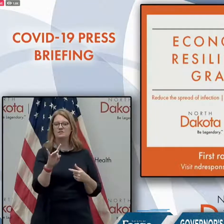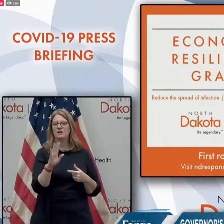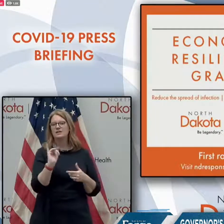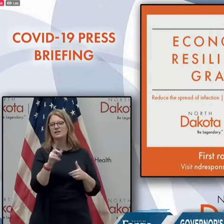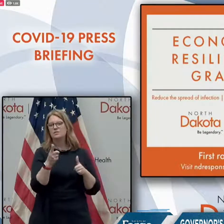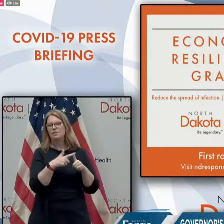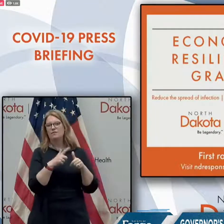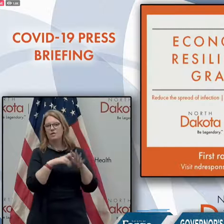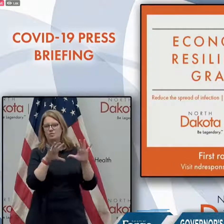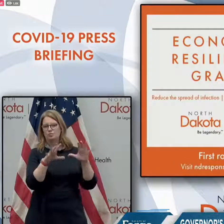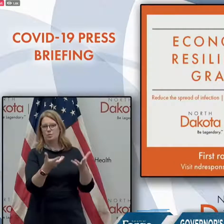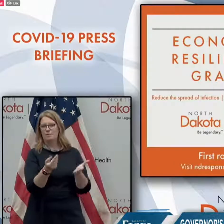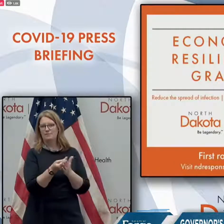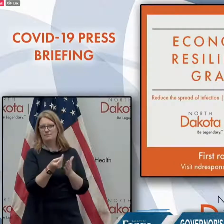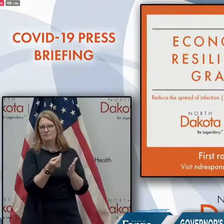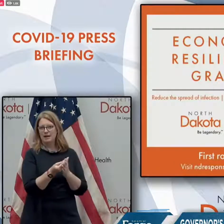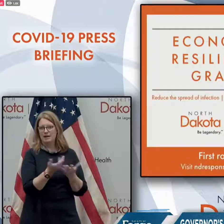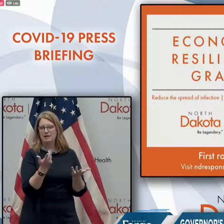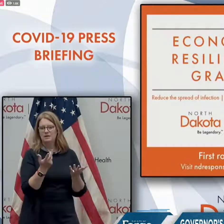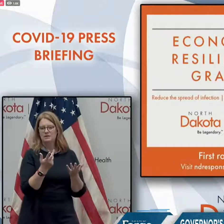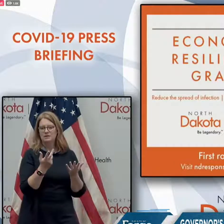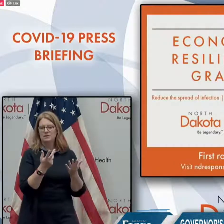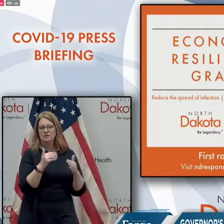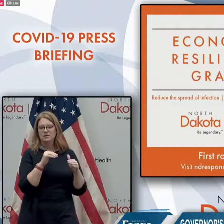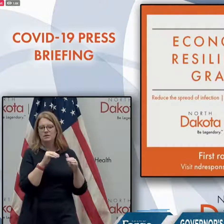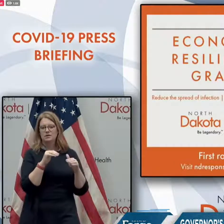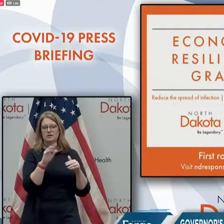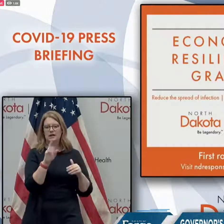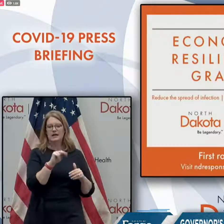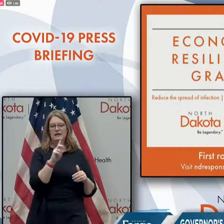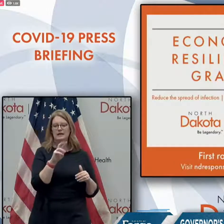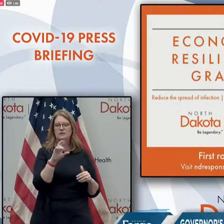funding. And again, where you go find out more information of that is